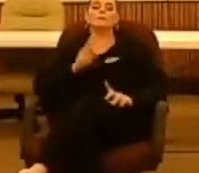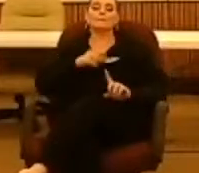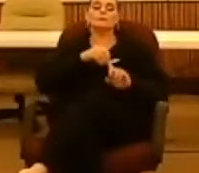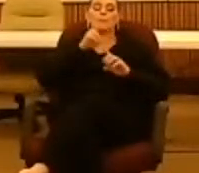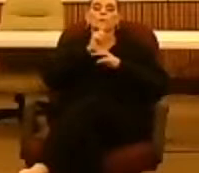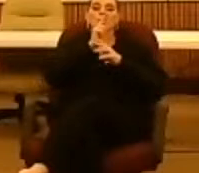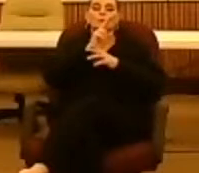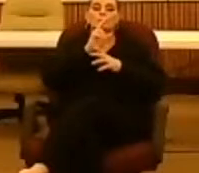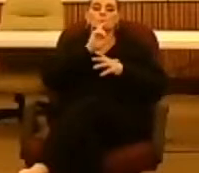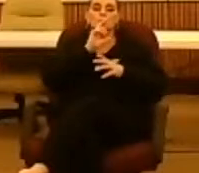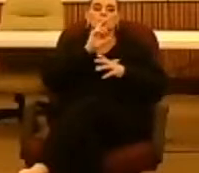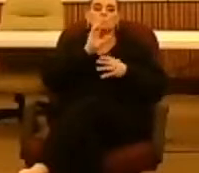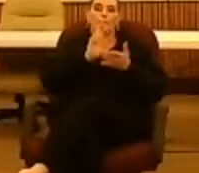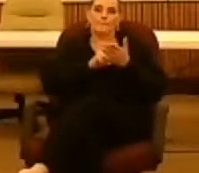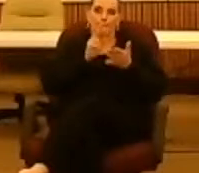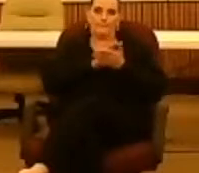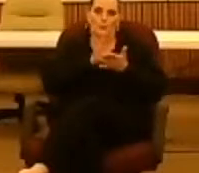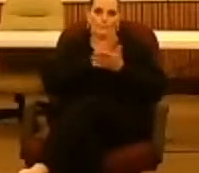use permit number